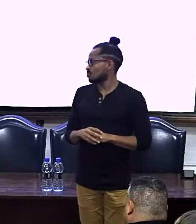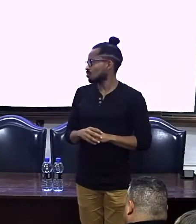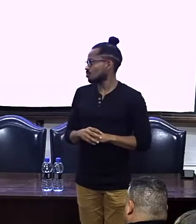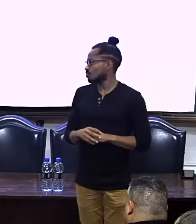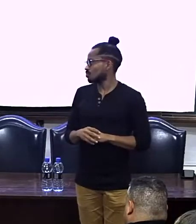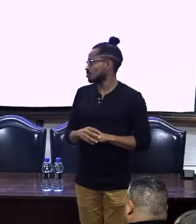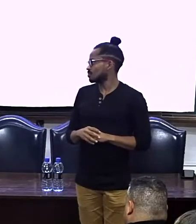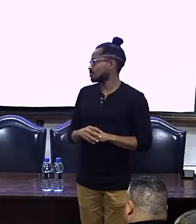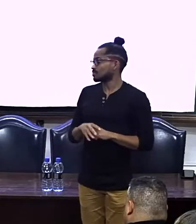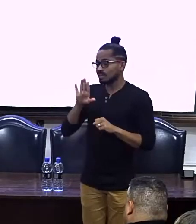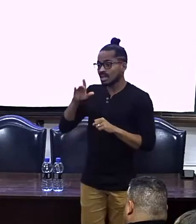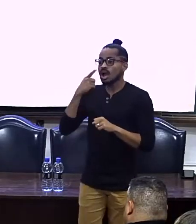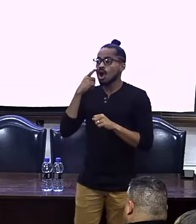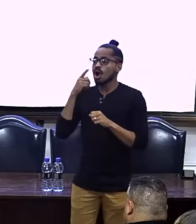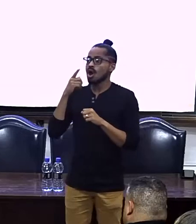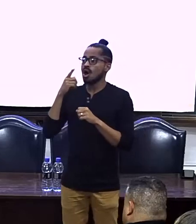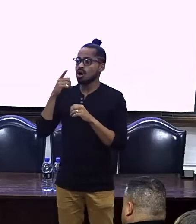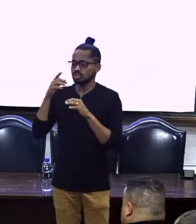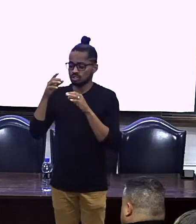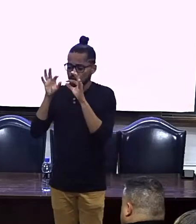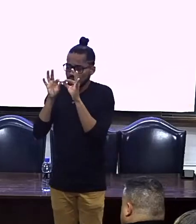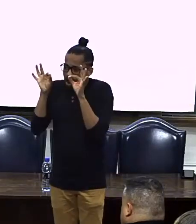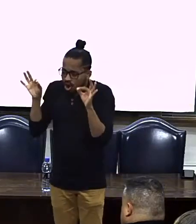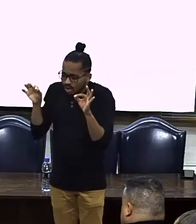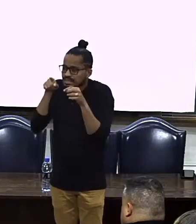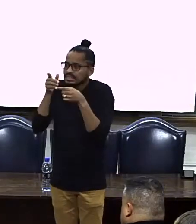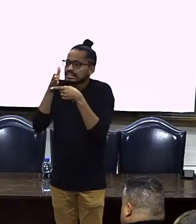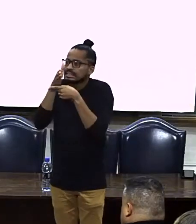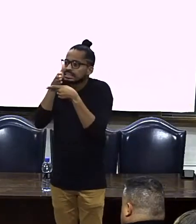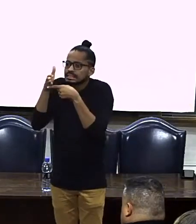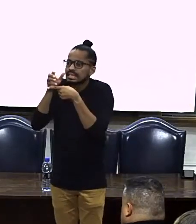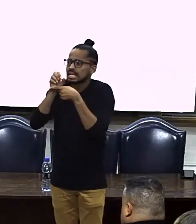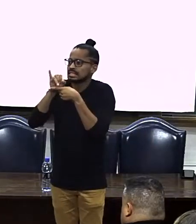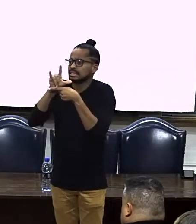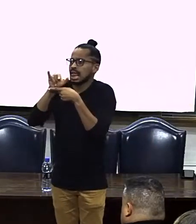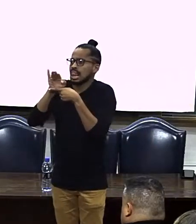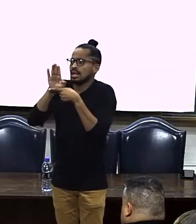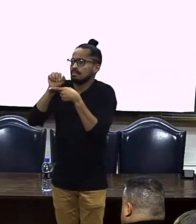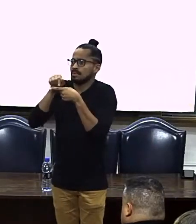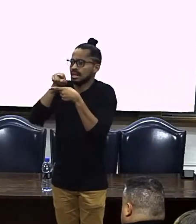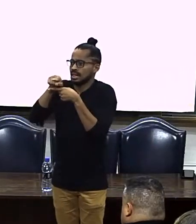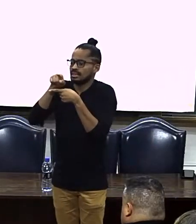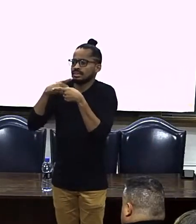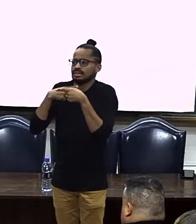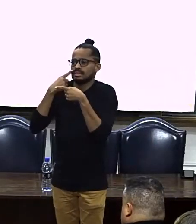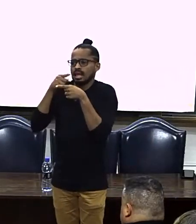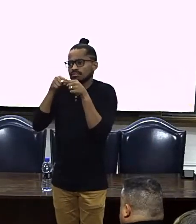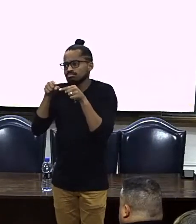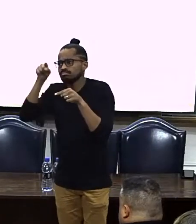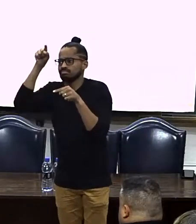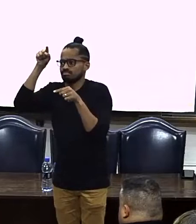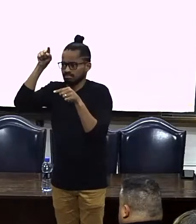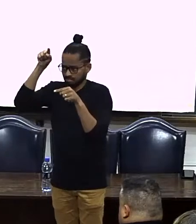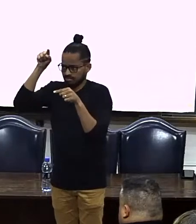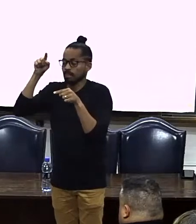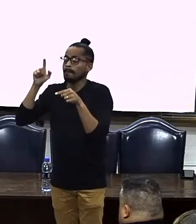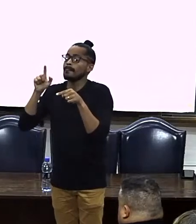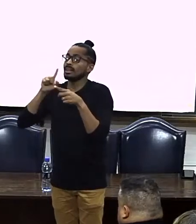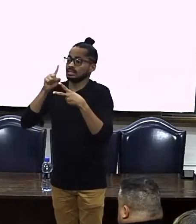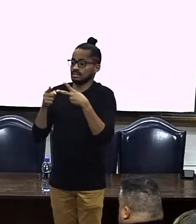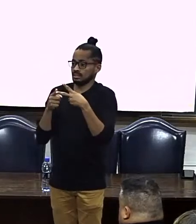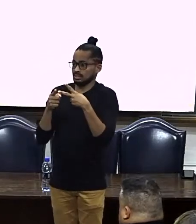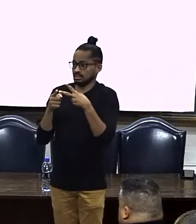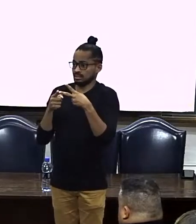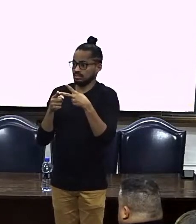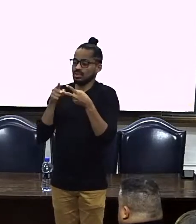syllable prominence increases, and then 2 is how the